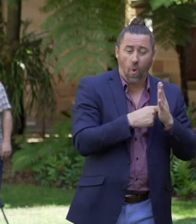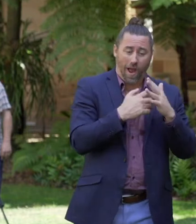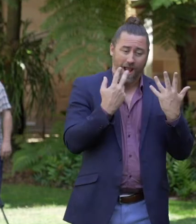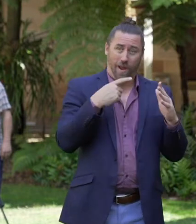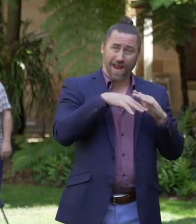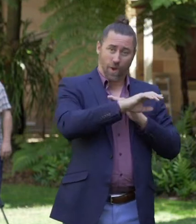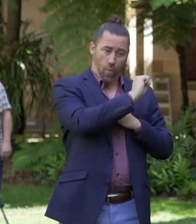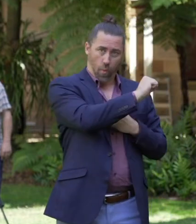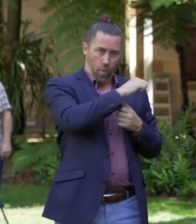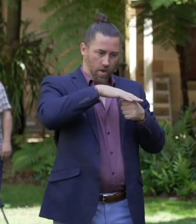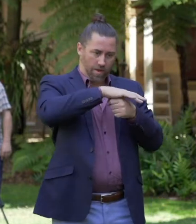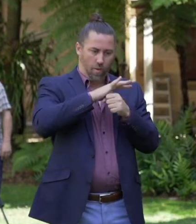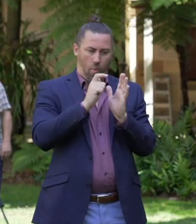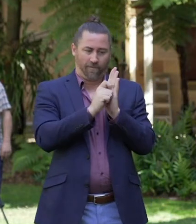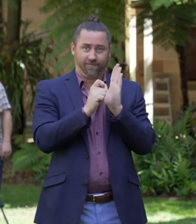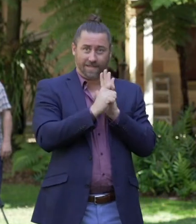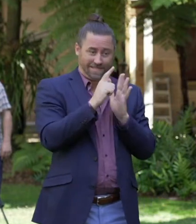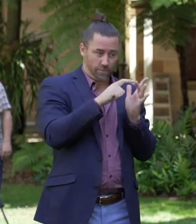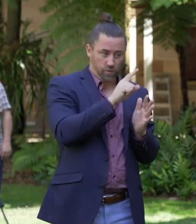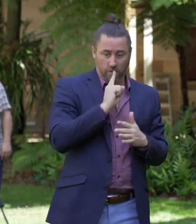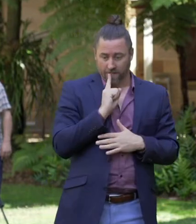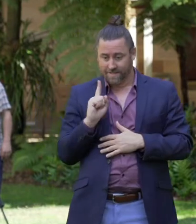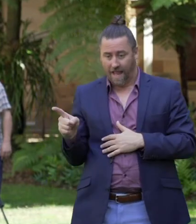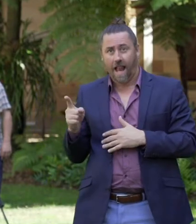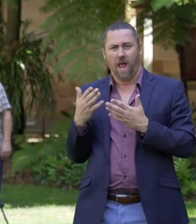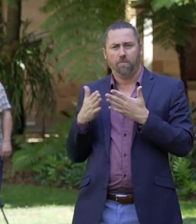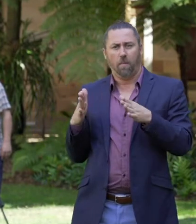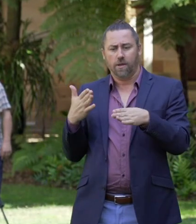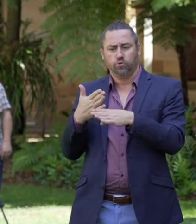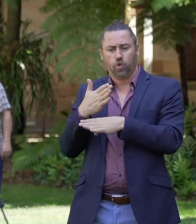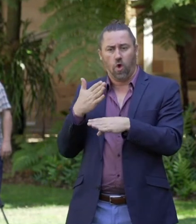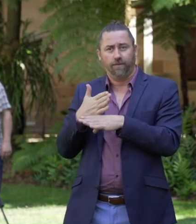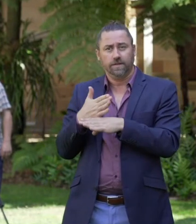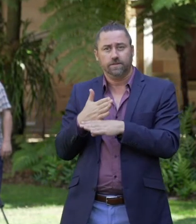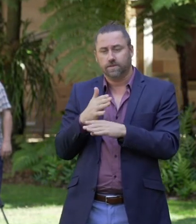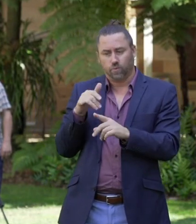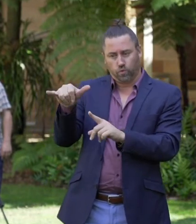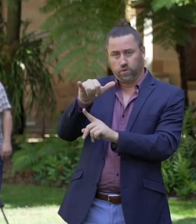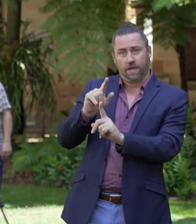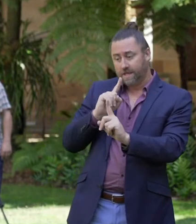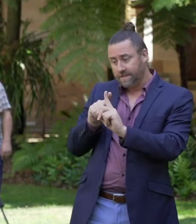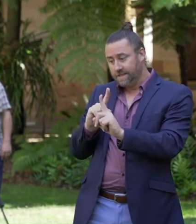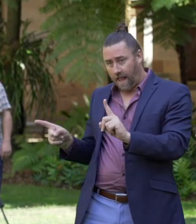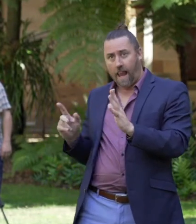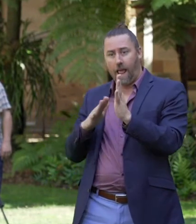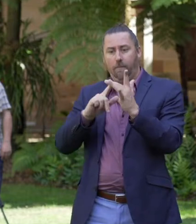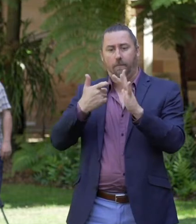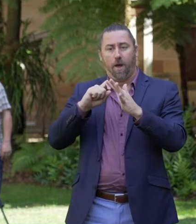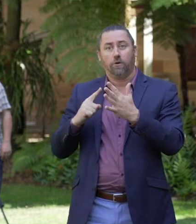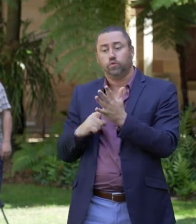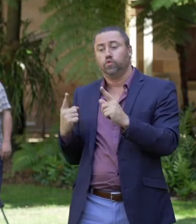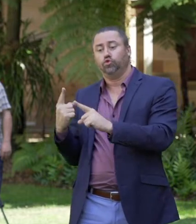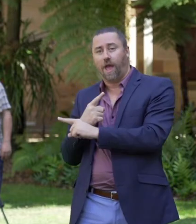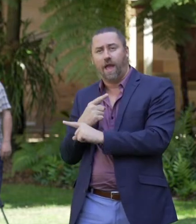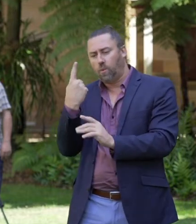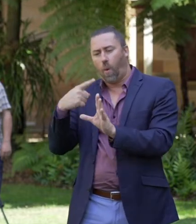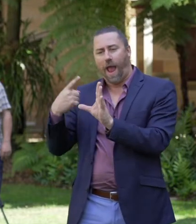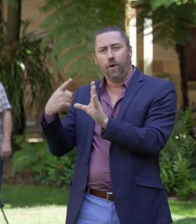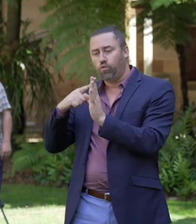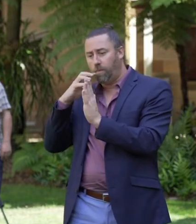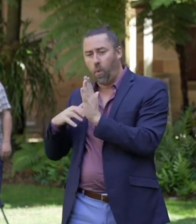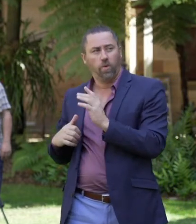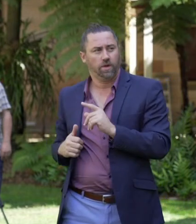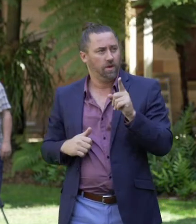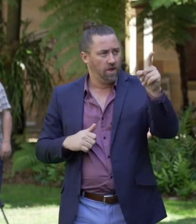your office ever instruct a public servant to ask for something to change in that? No. Have you ever used